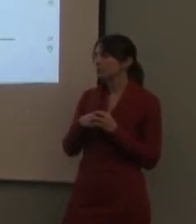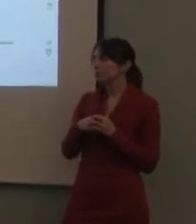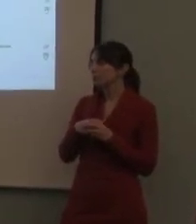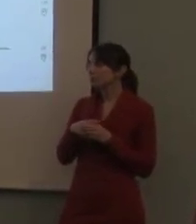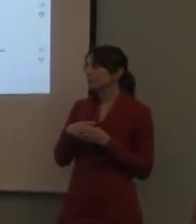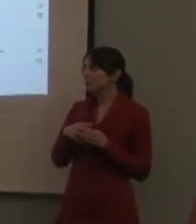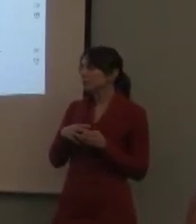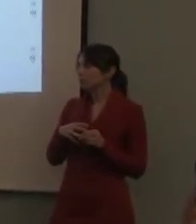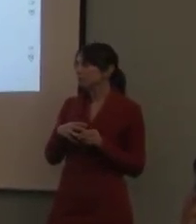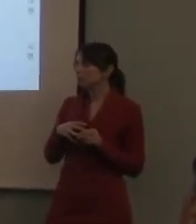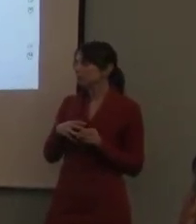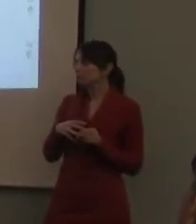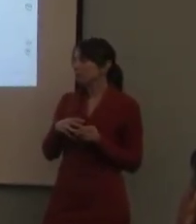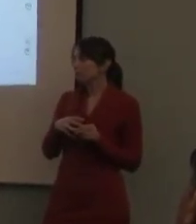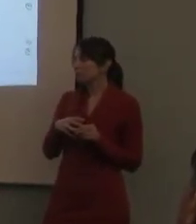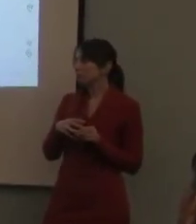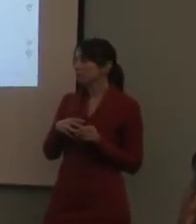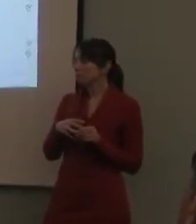the